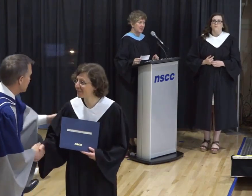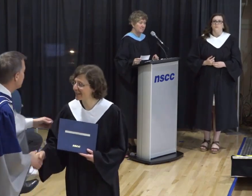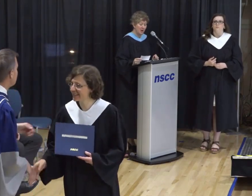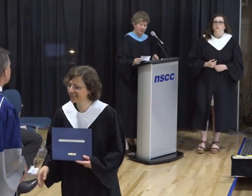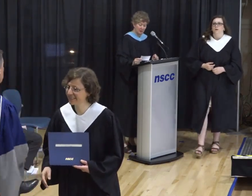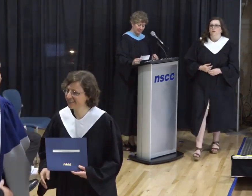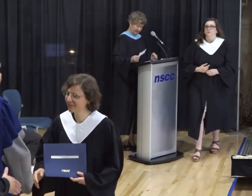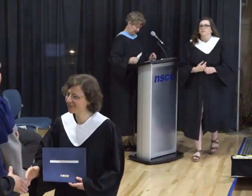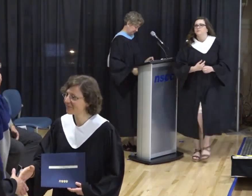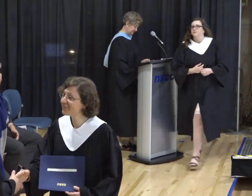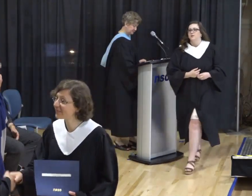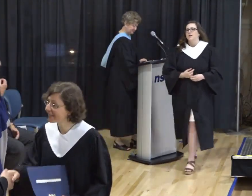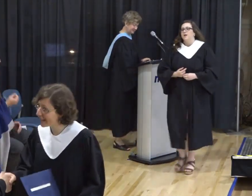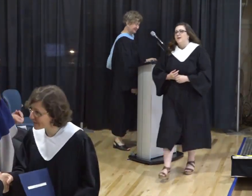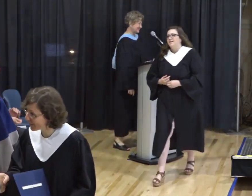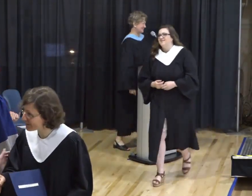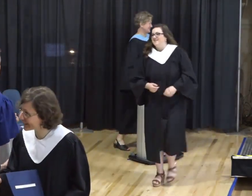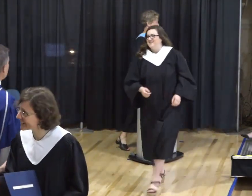Christina Palmer.